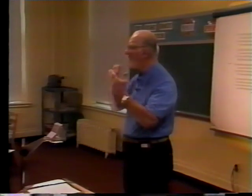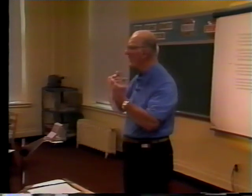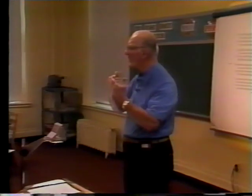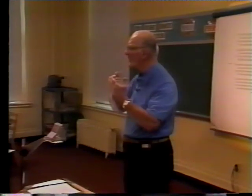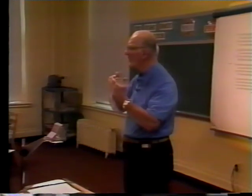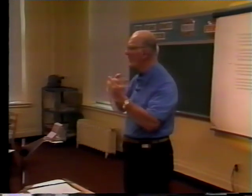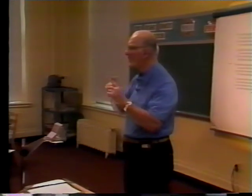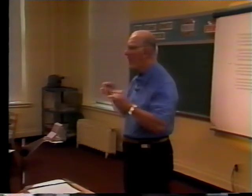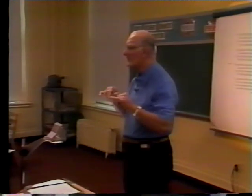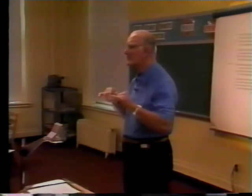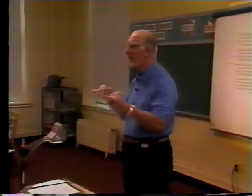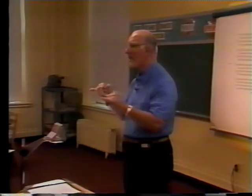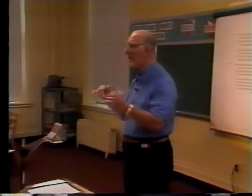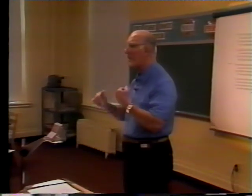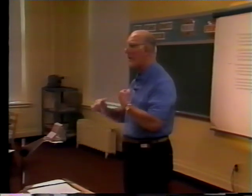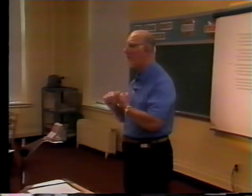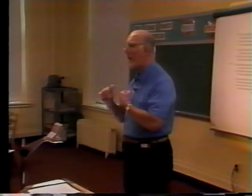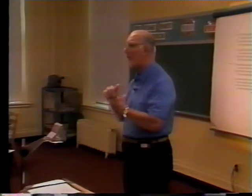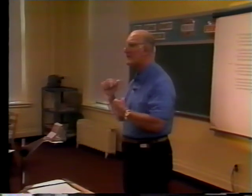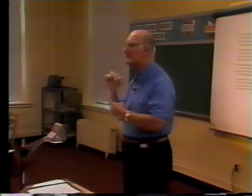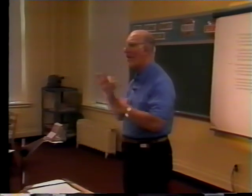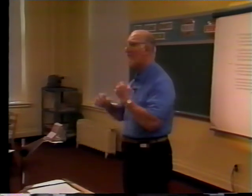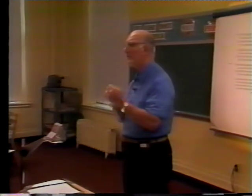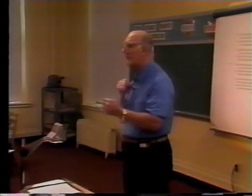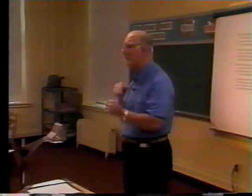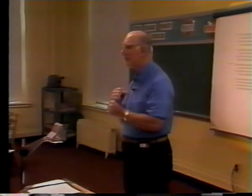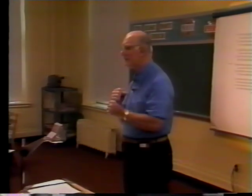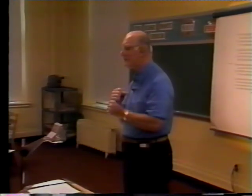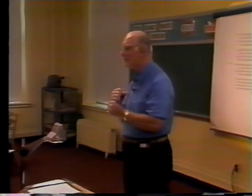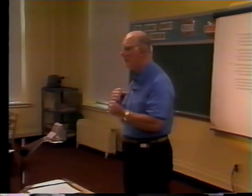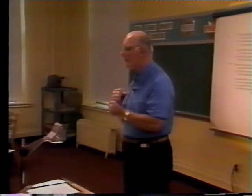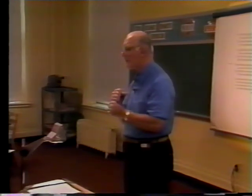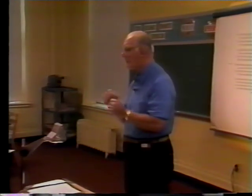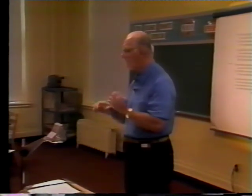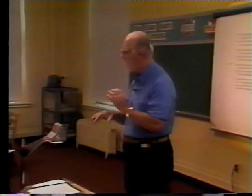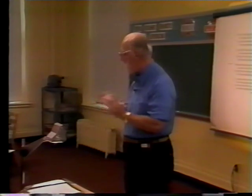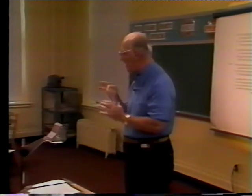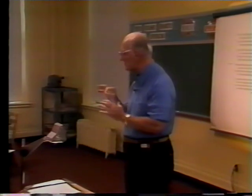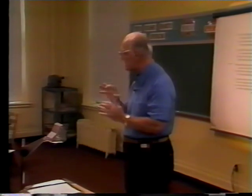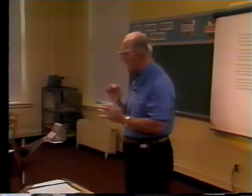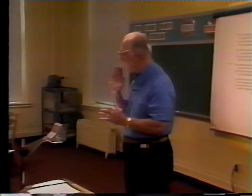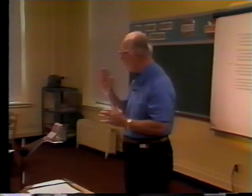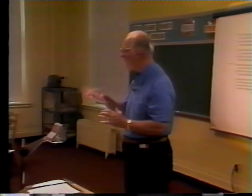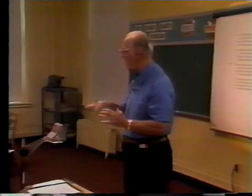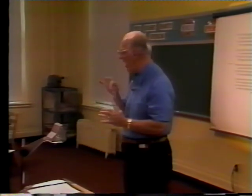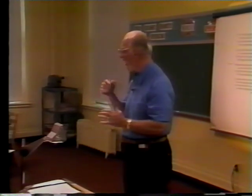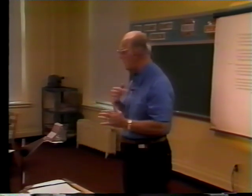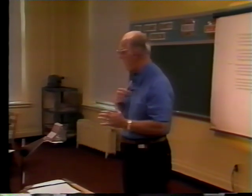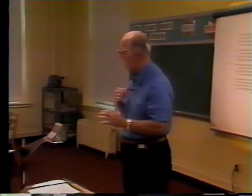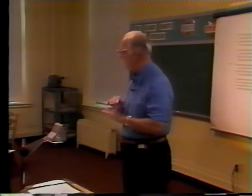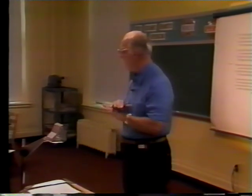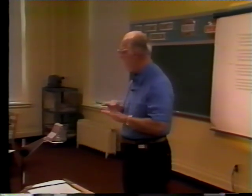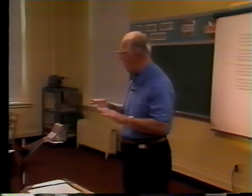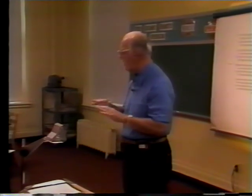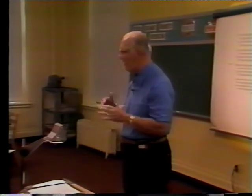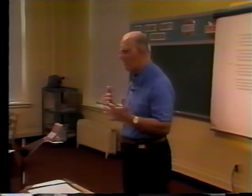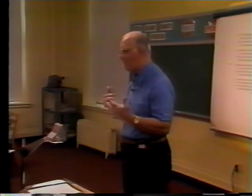shade, but still the menace of the years finds and will find me